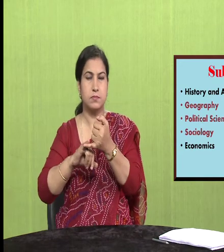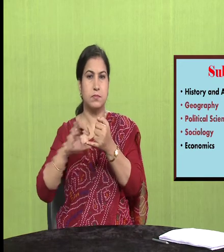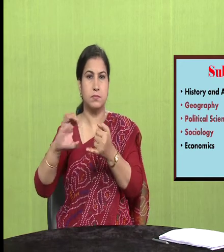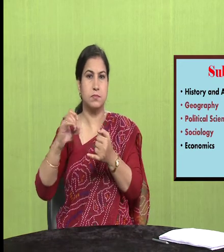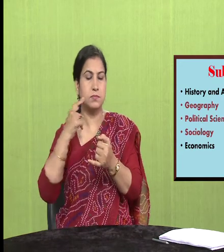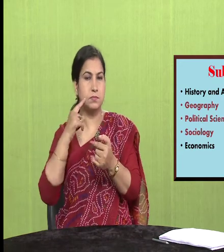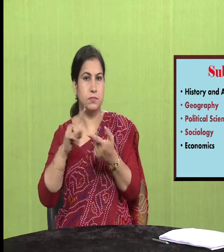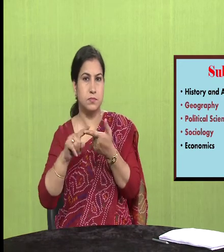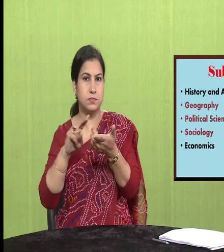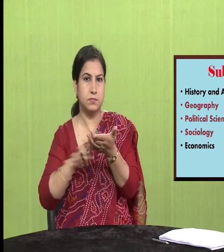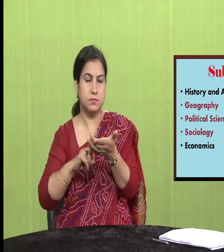Fourth is sociology.